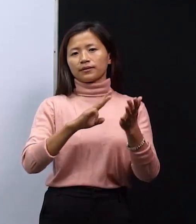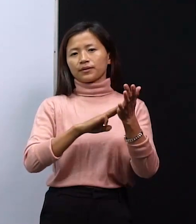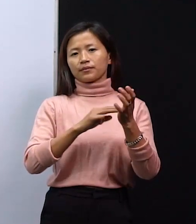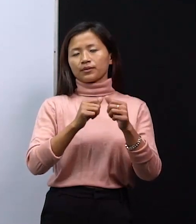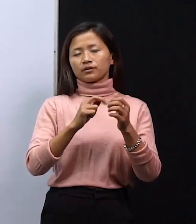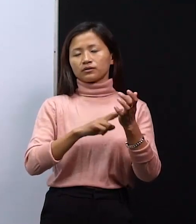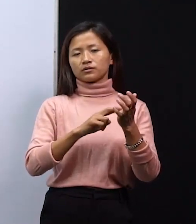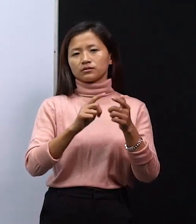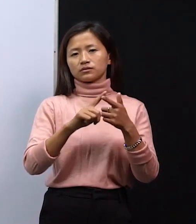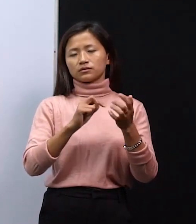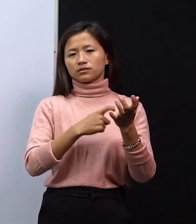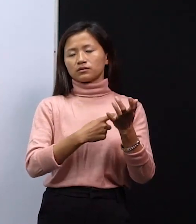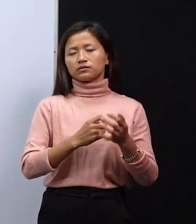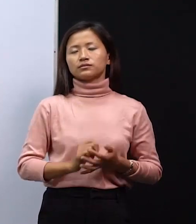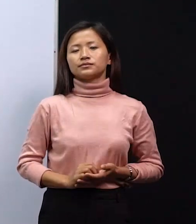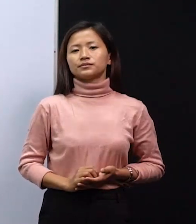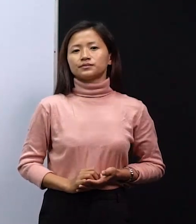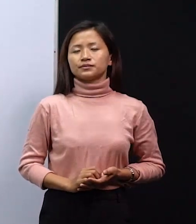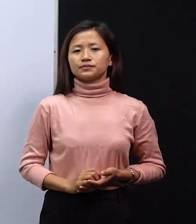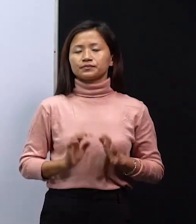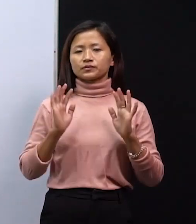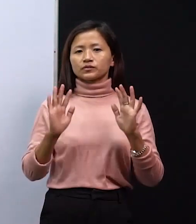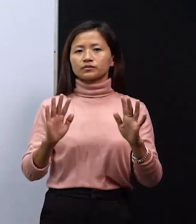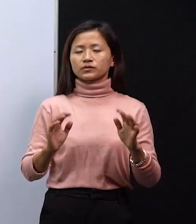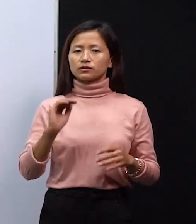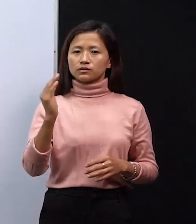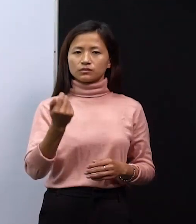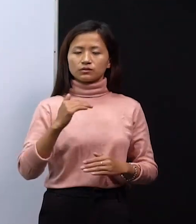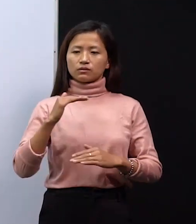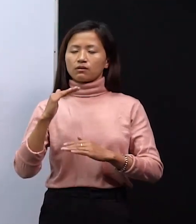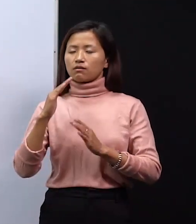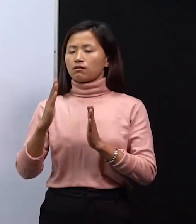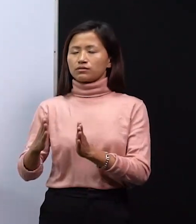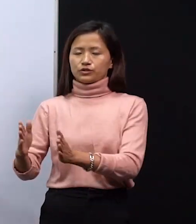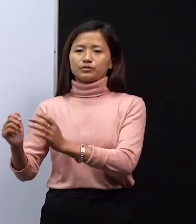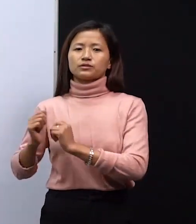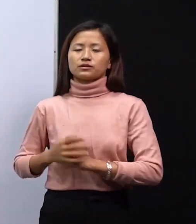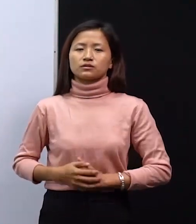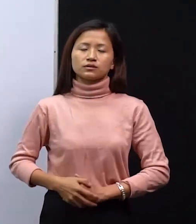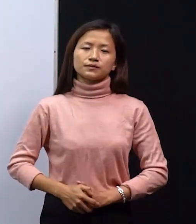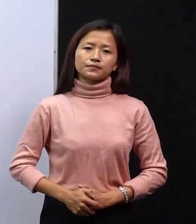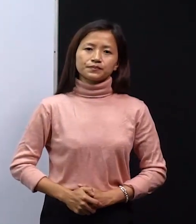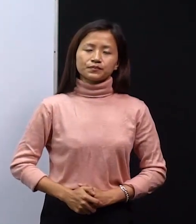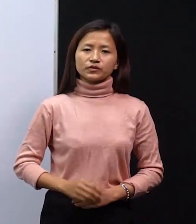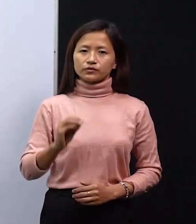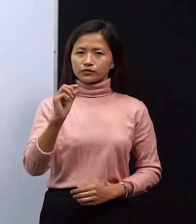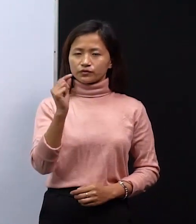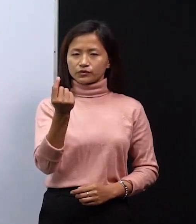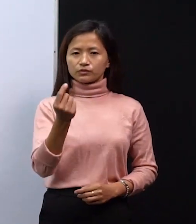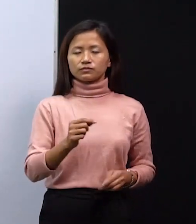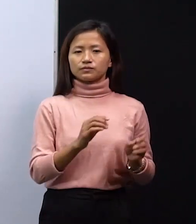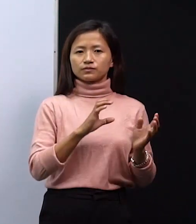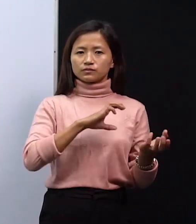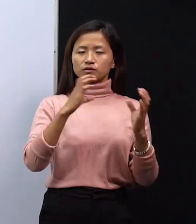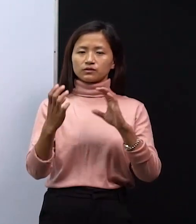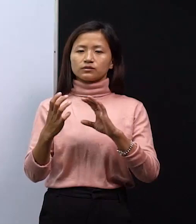right, we have not seen any identity, but here we have to make some arrangements. Okay, we're going to make some few changes. So